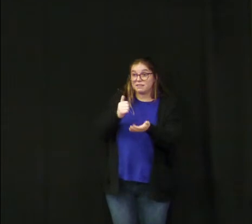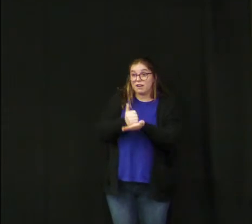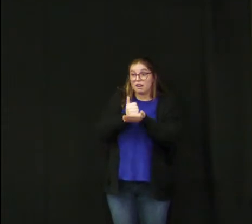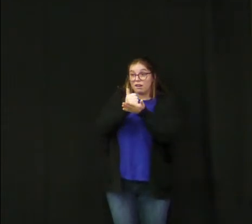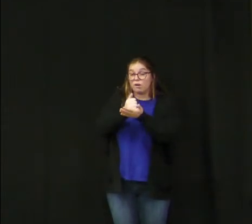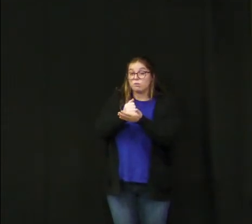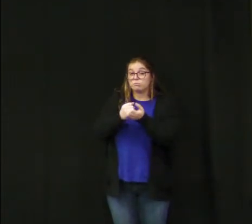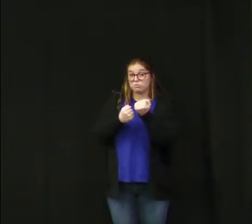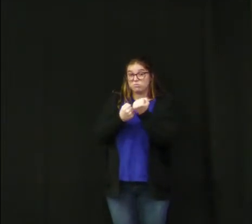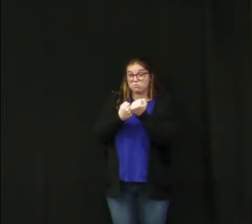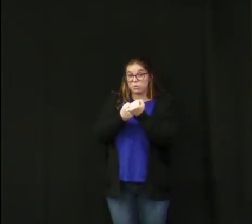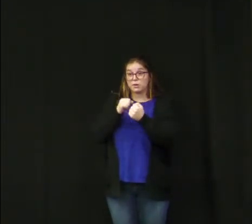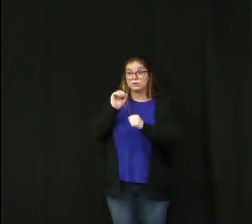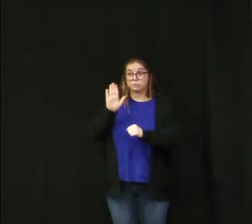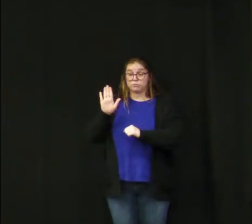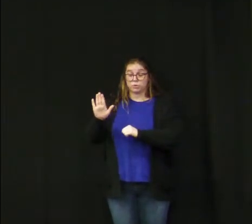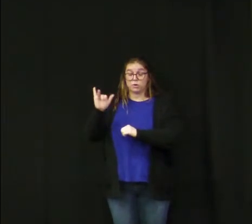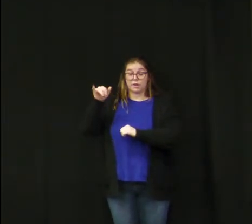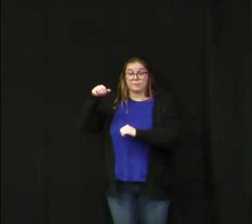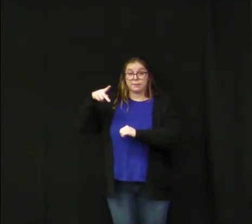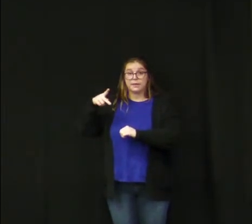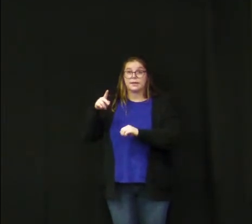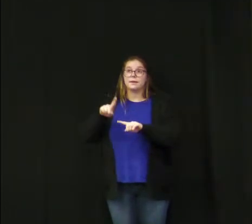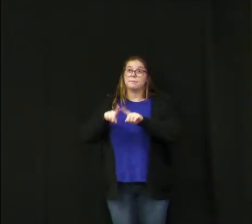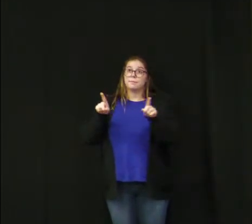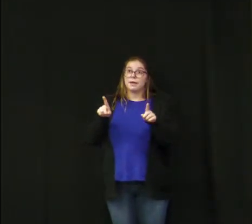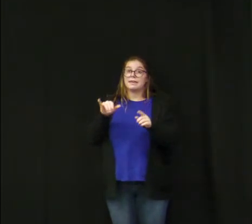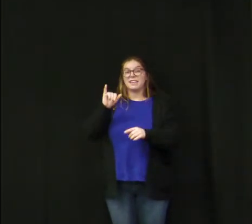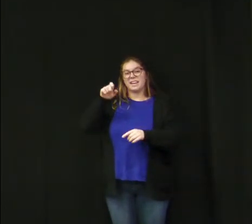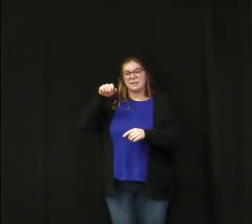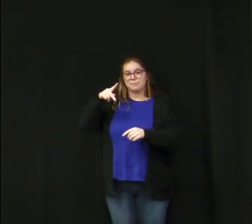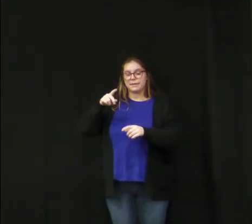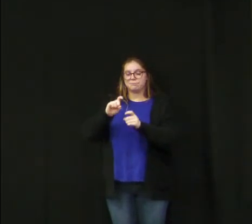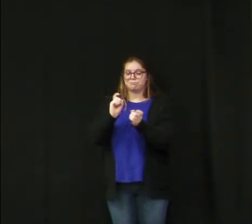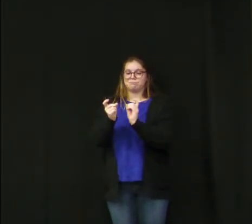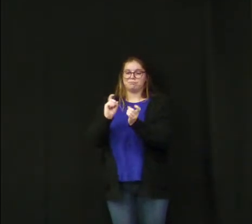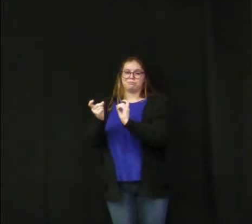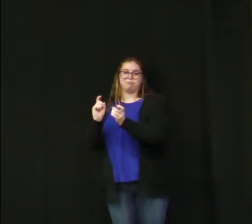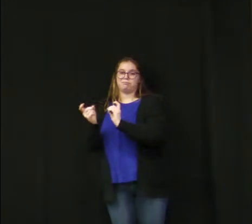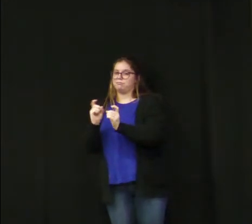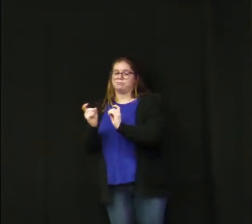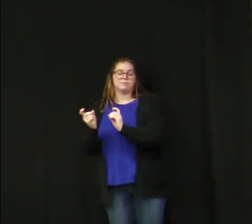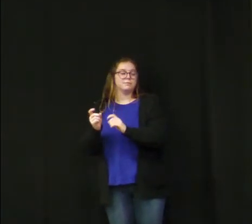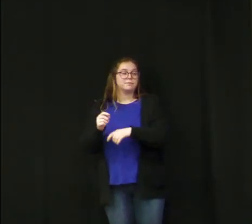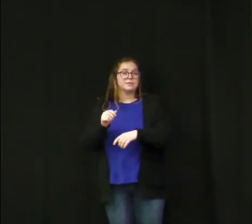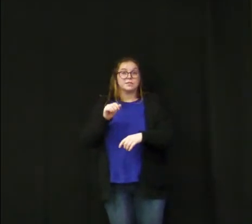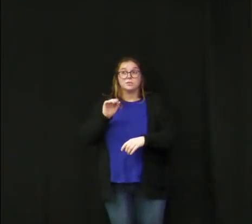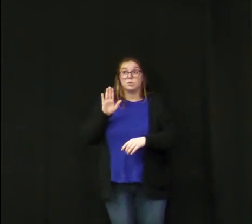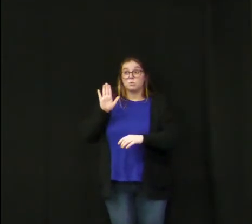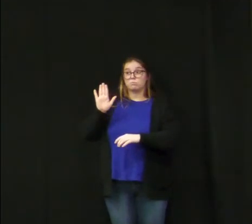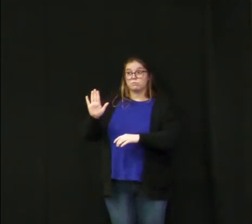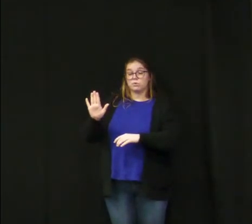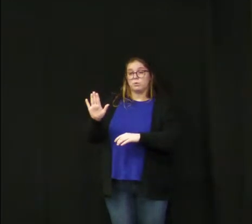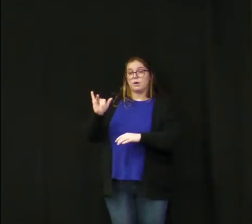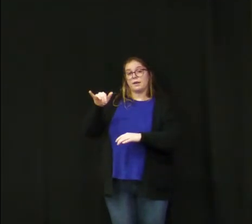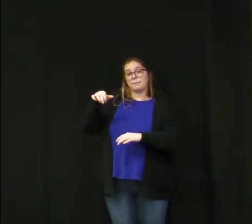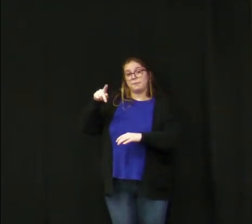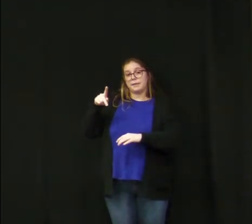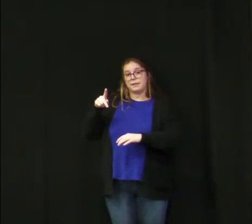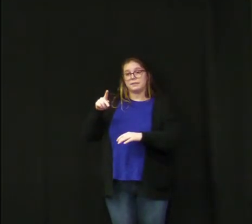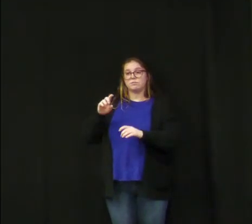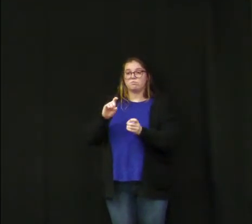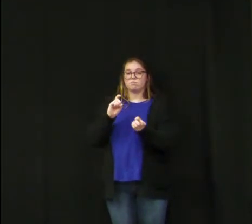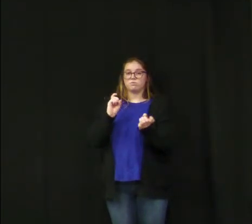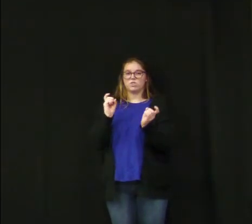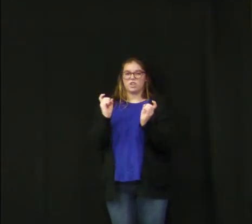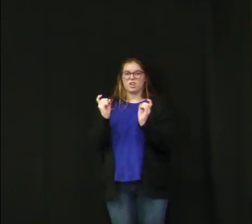the one thing that I always like to think about is an IEP is a living document. So you might write an IEP based on the information that you have